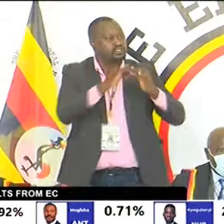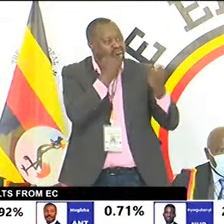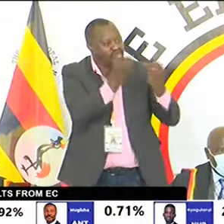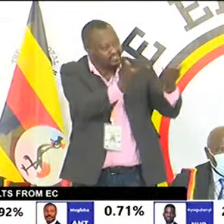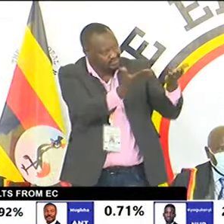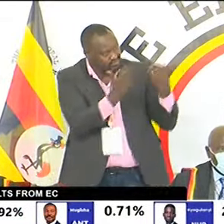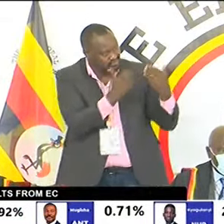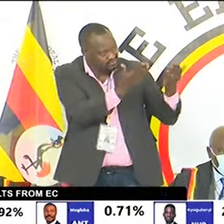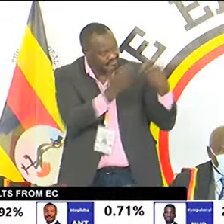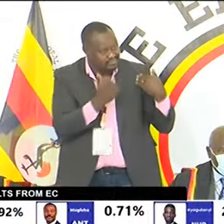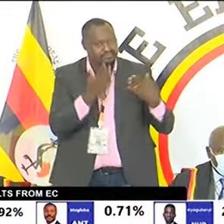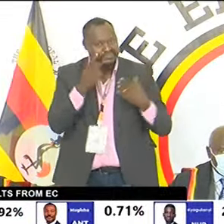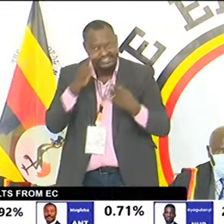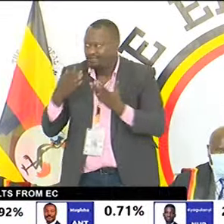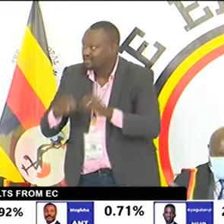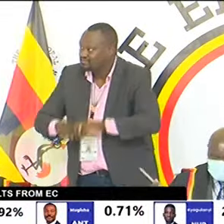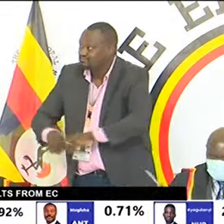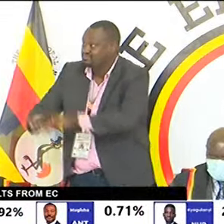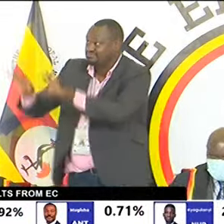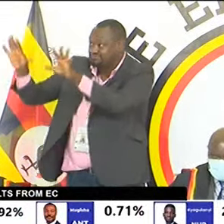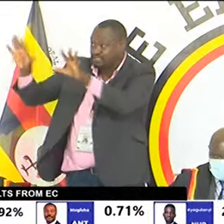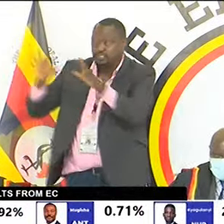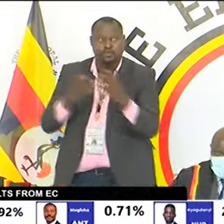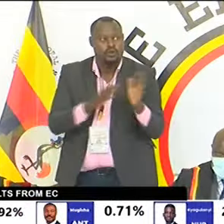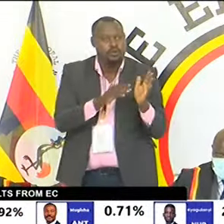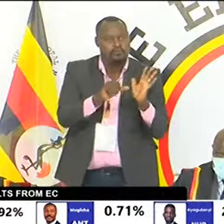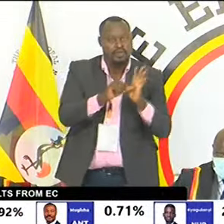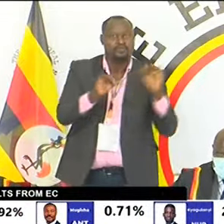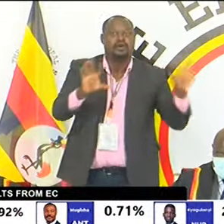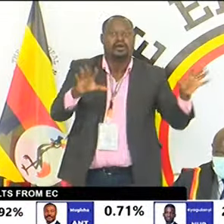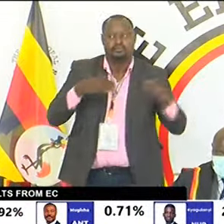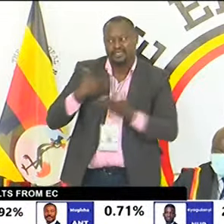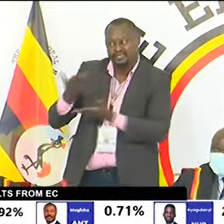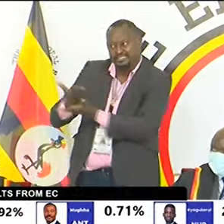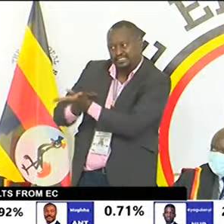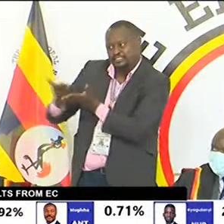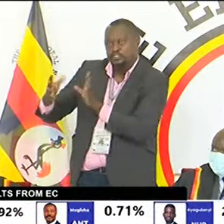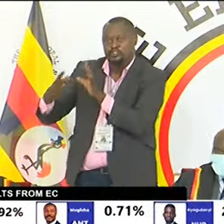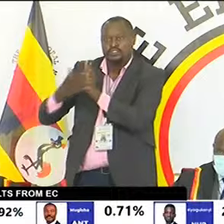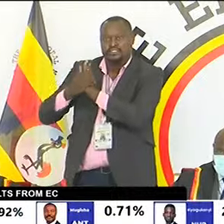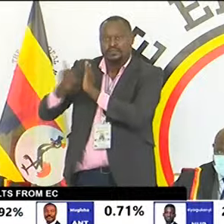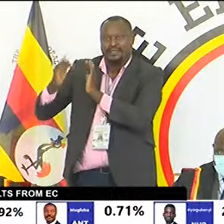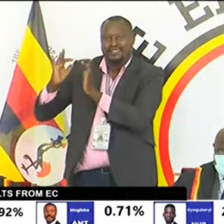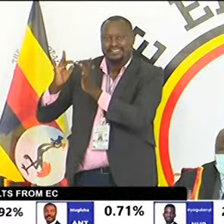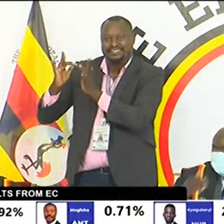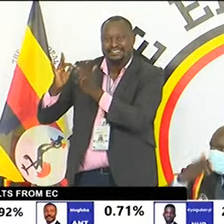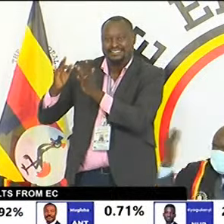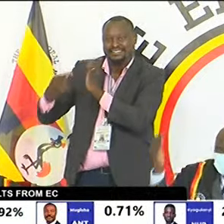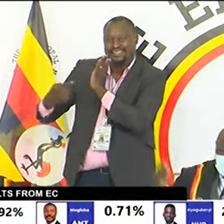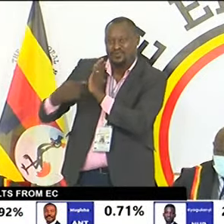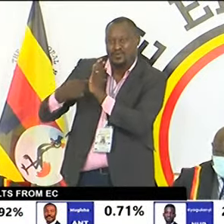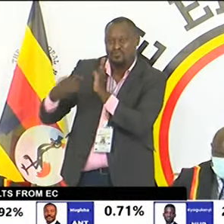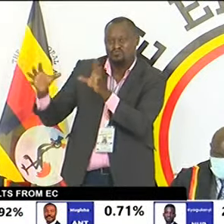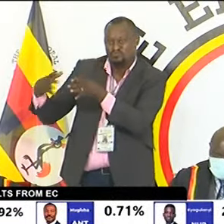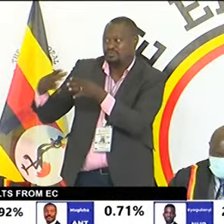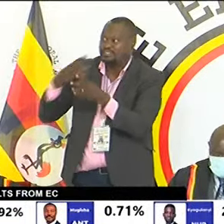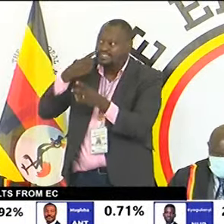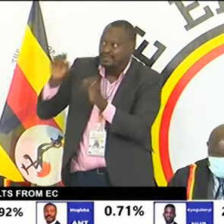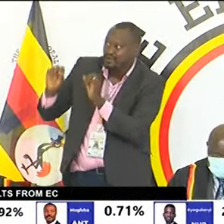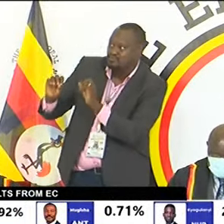processes, we embrace it. So I'm going to discuss with our technical people and see whether that can be done on these